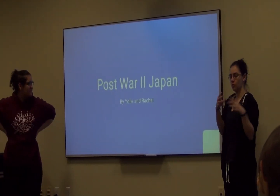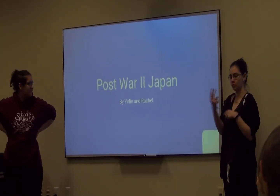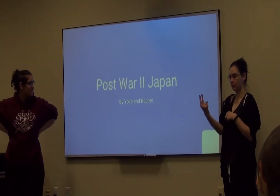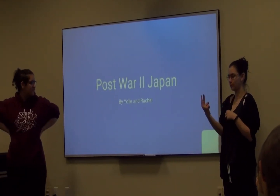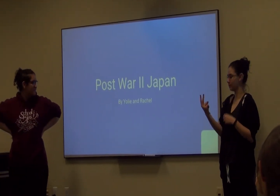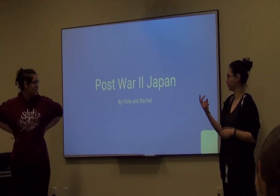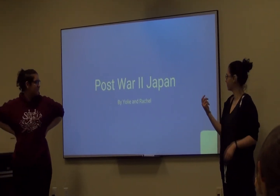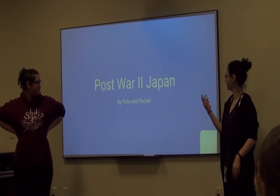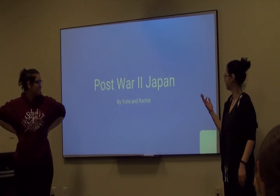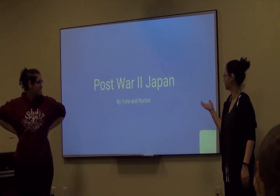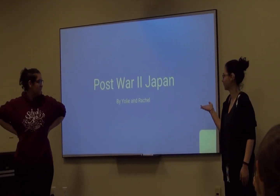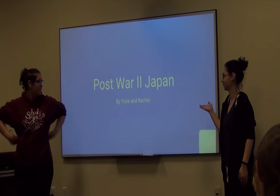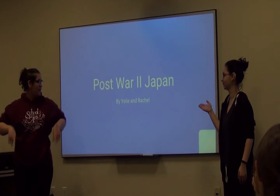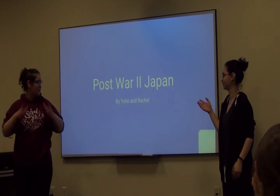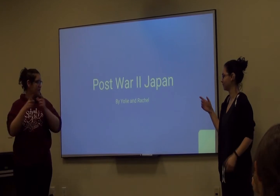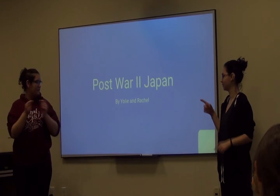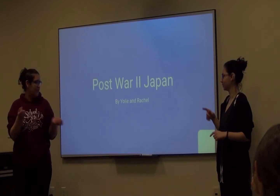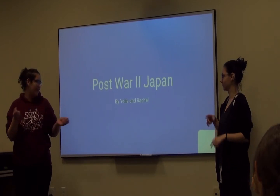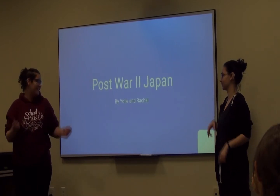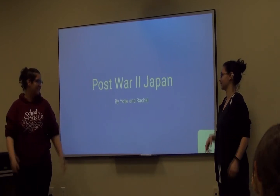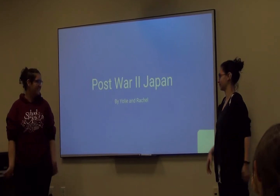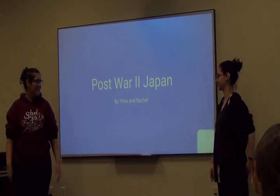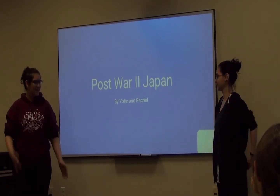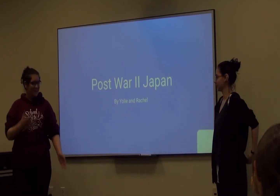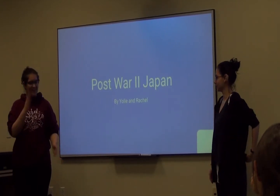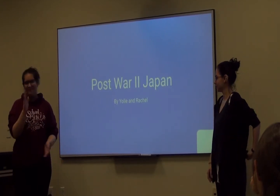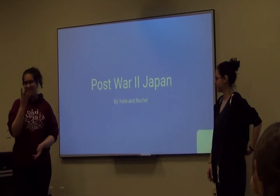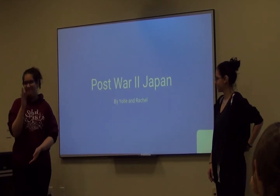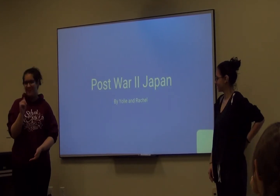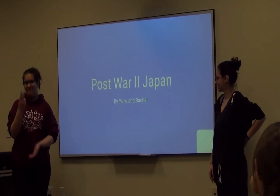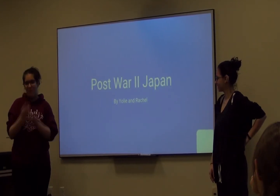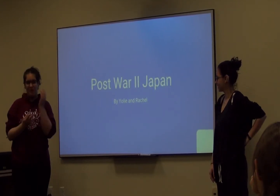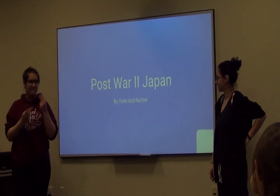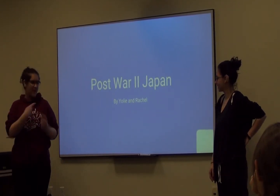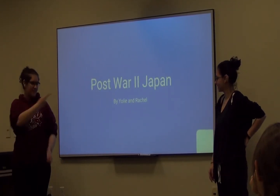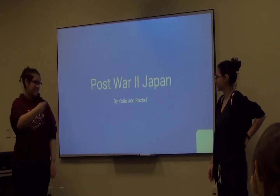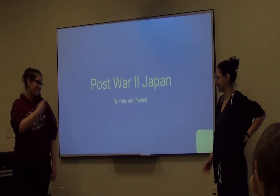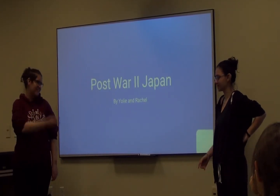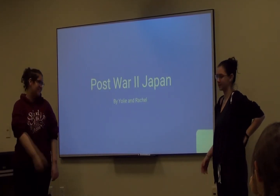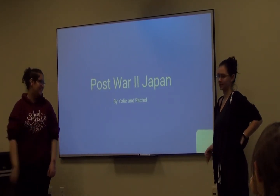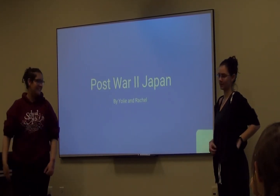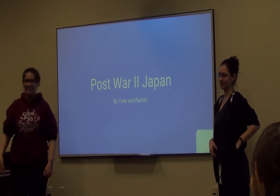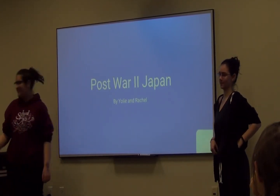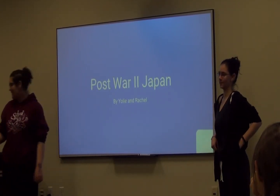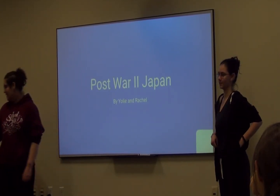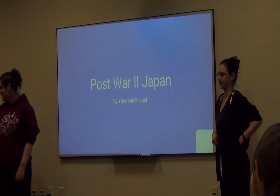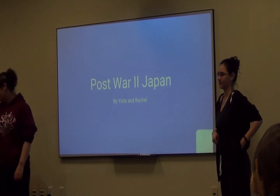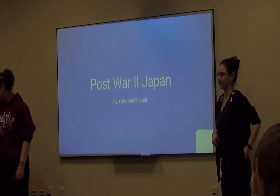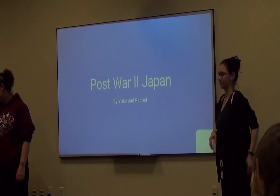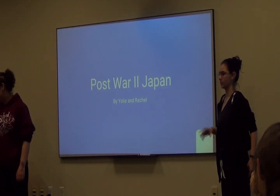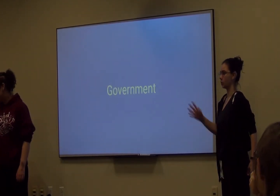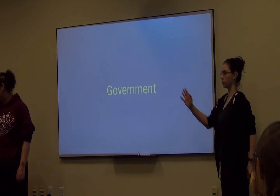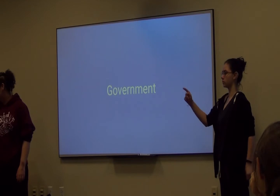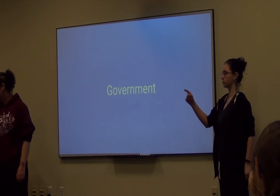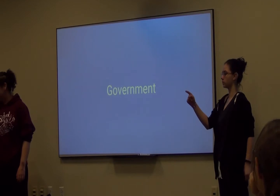So after World War II, World War II Japan is what we're presenting on, and we're both going to present.